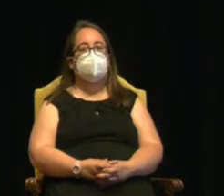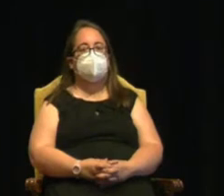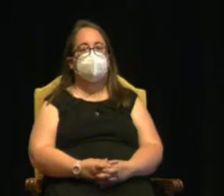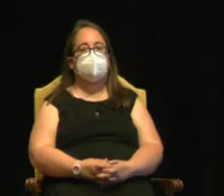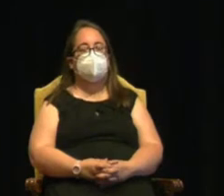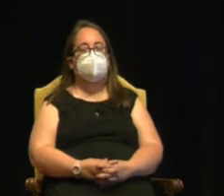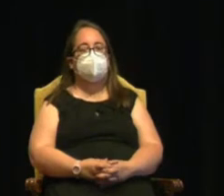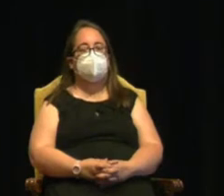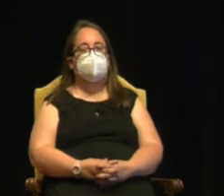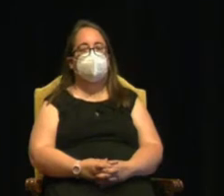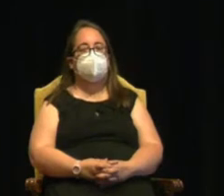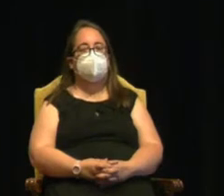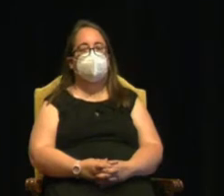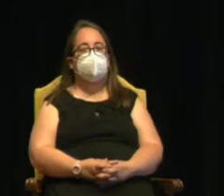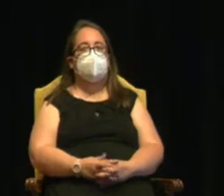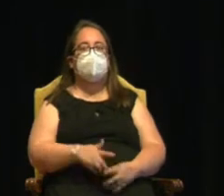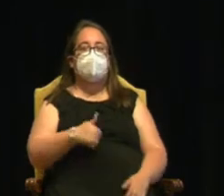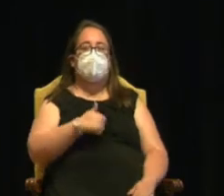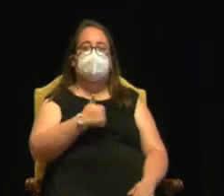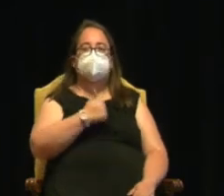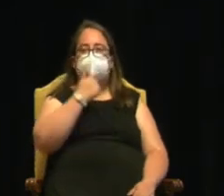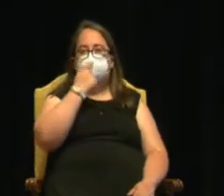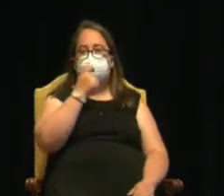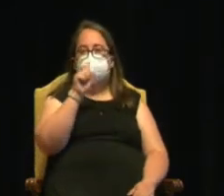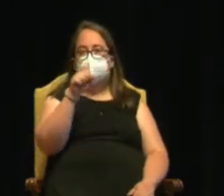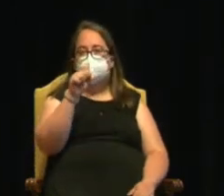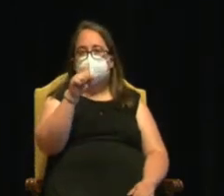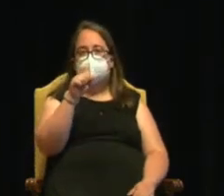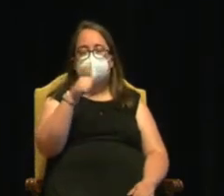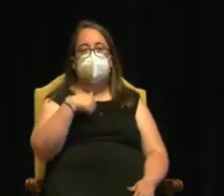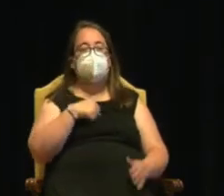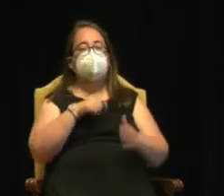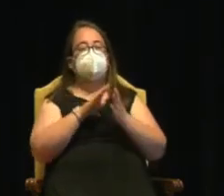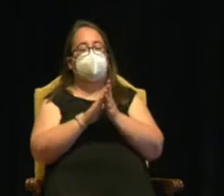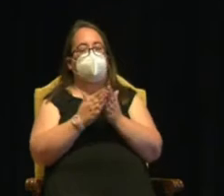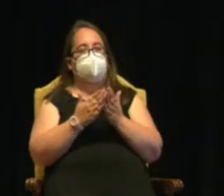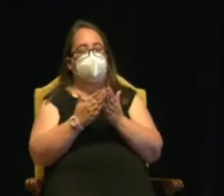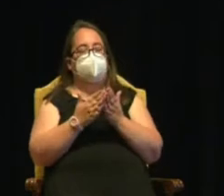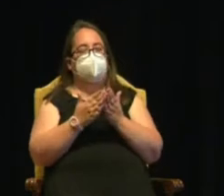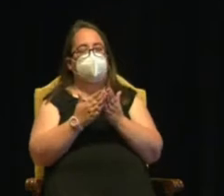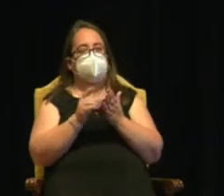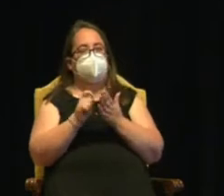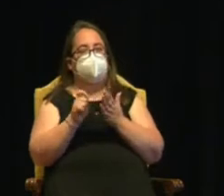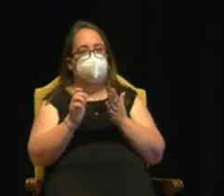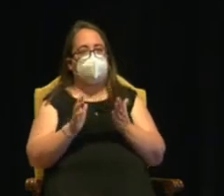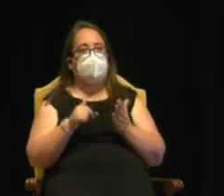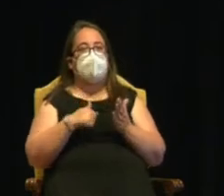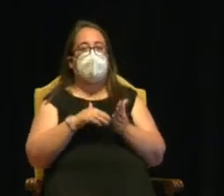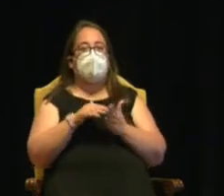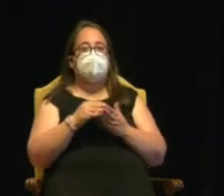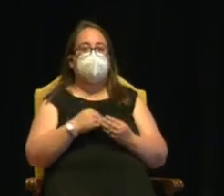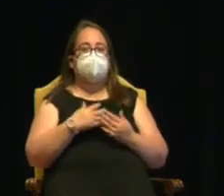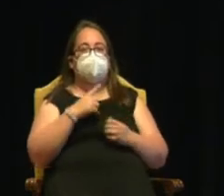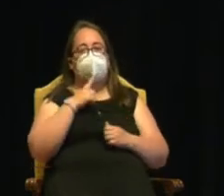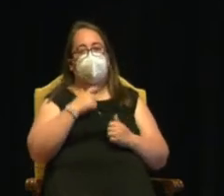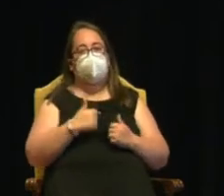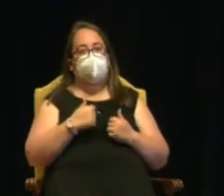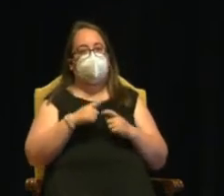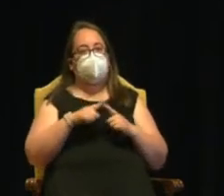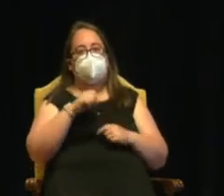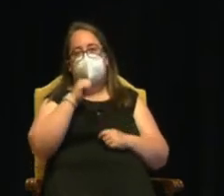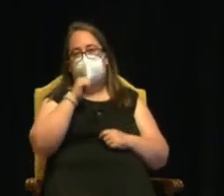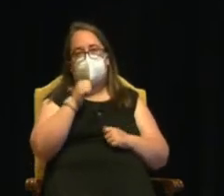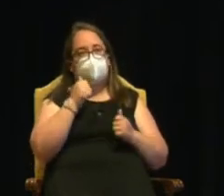and I obviously I'm self-interested here. As a novelist, I'm often inspired by real life, but I'm not